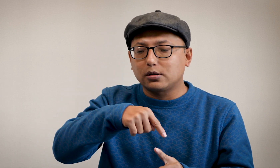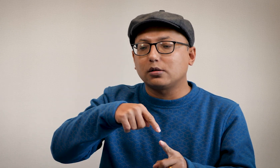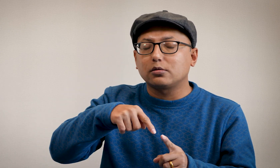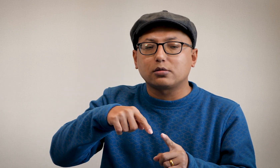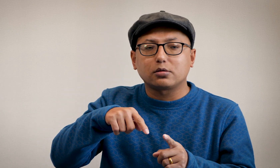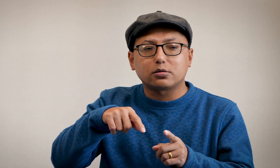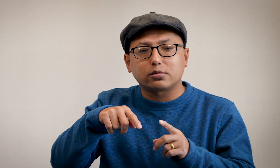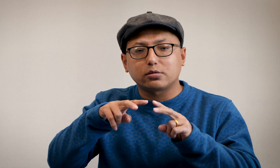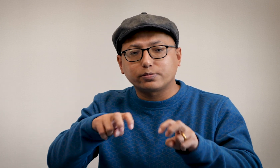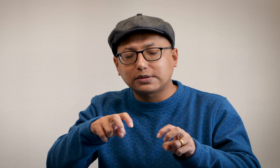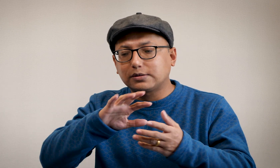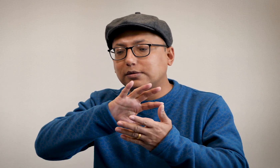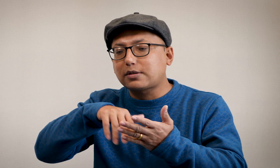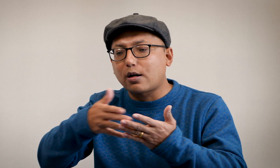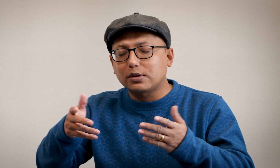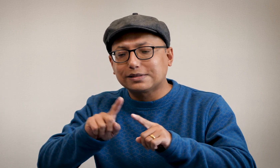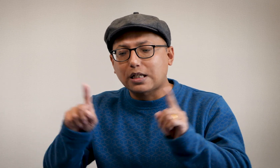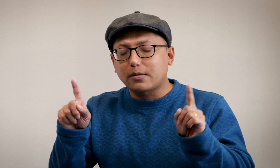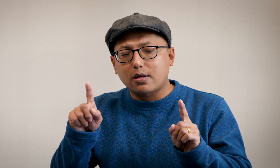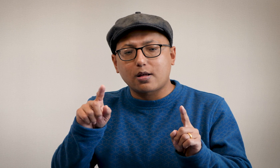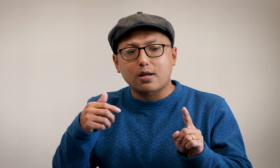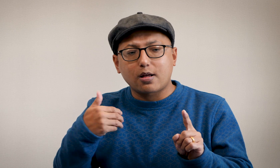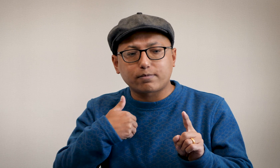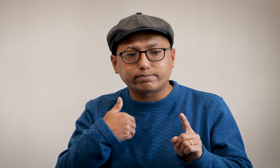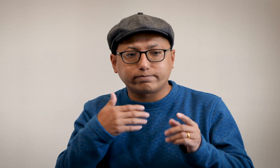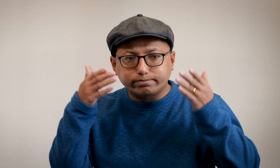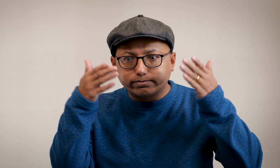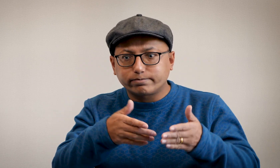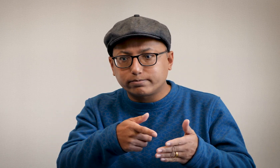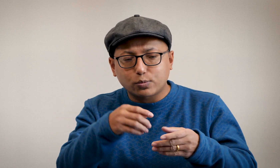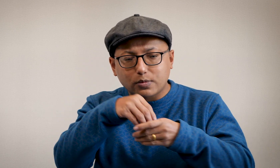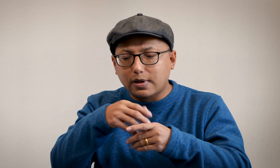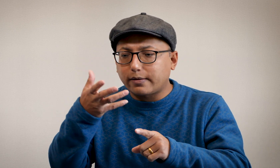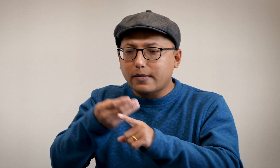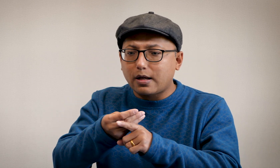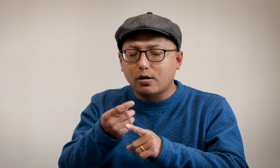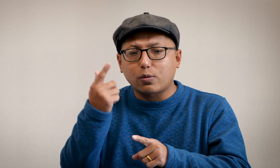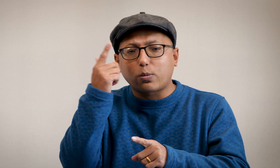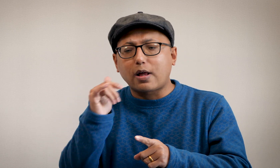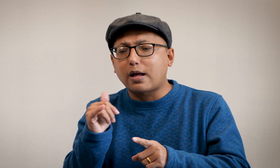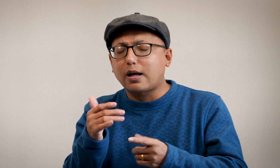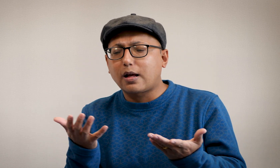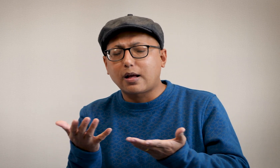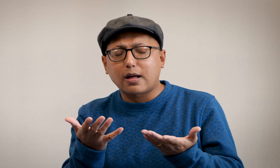background in researching sign language. Also in Nepal, I did some sign language research related to morphology.